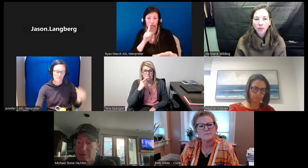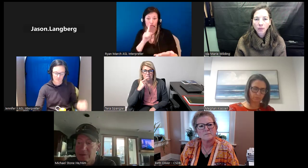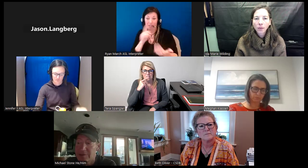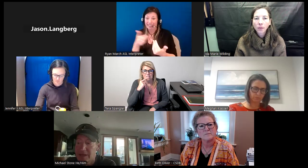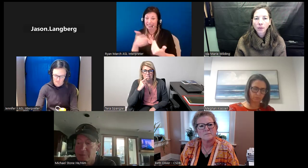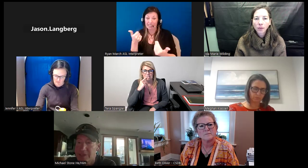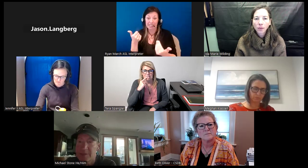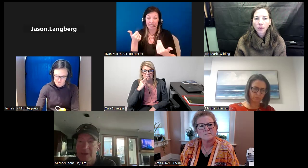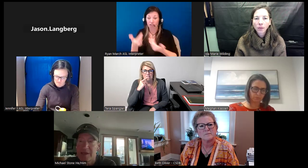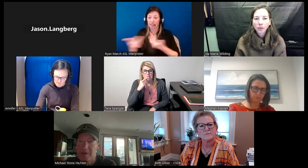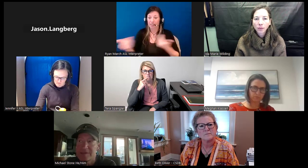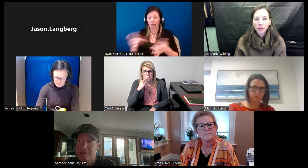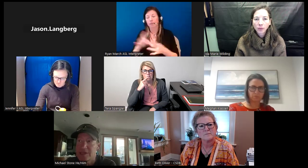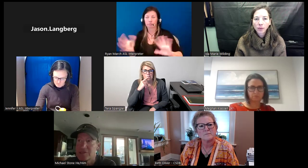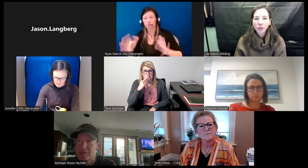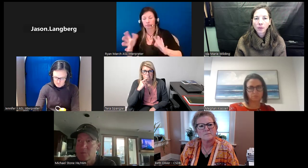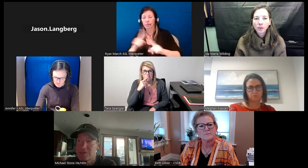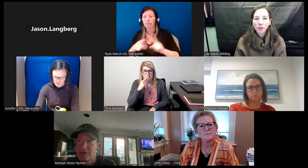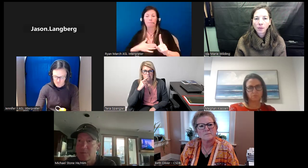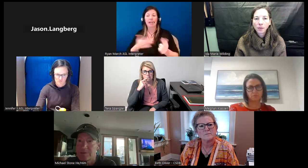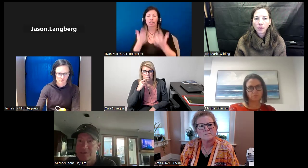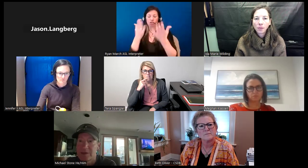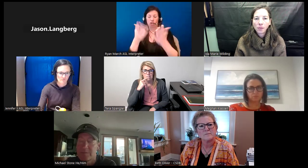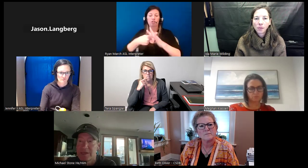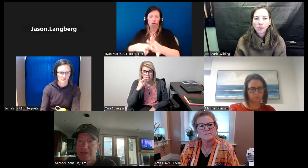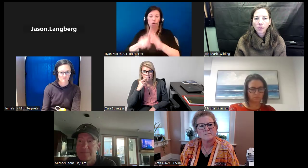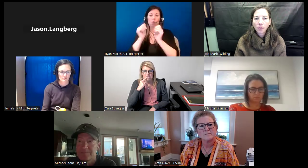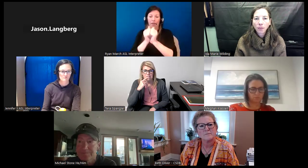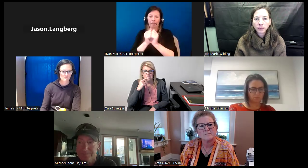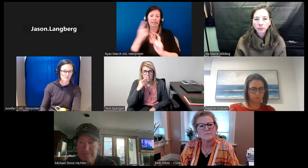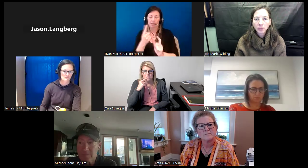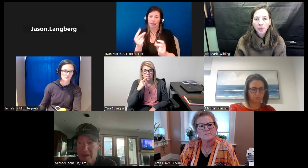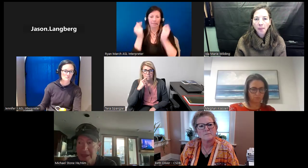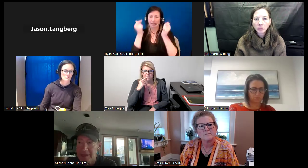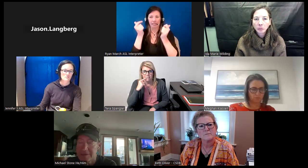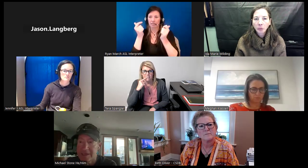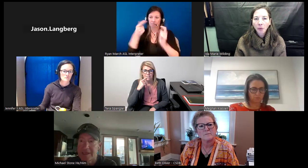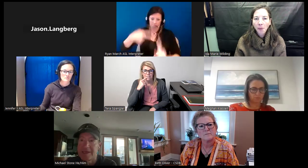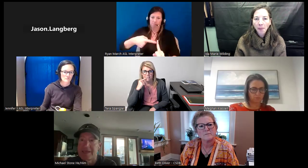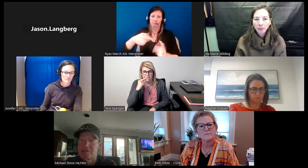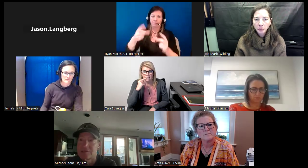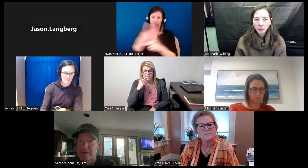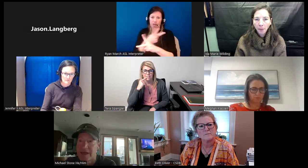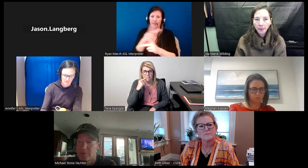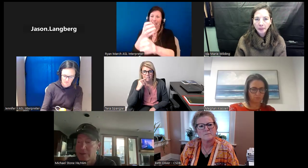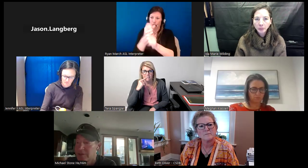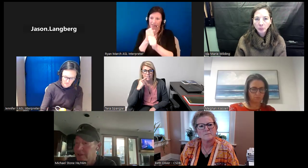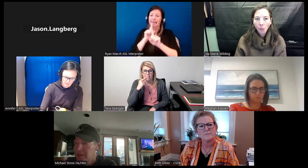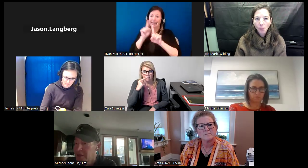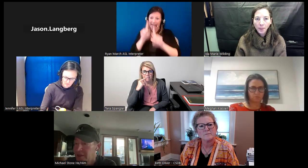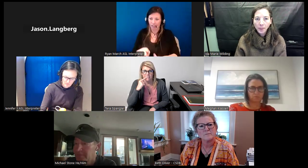With notwithstanding, but my suggestion is we start with something immediate and get an answer to that